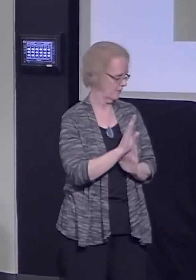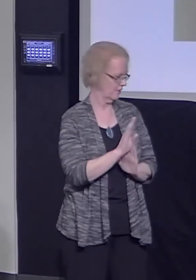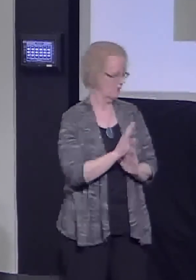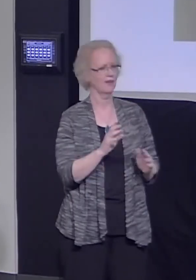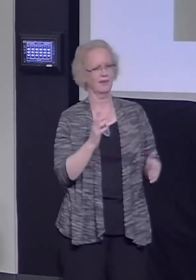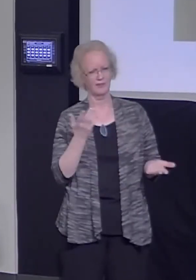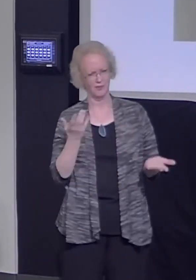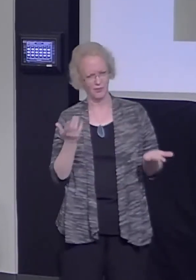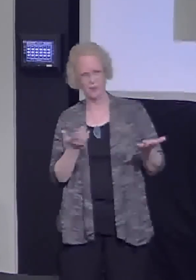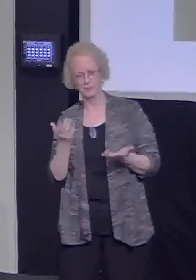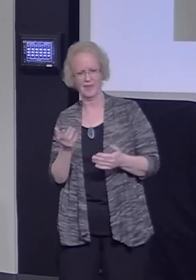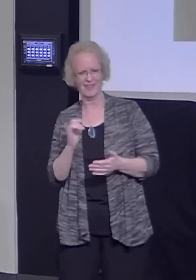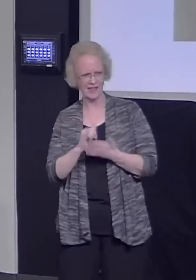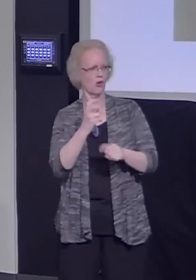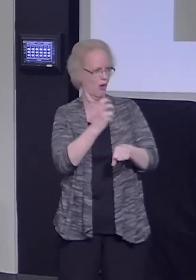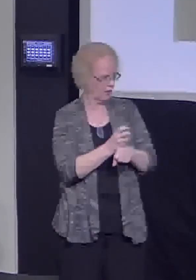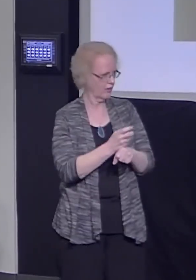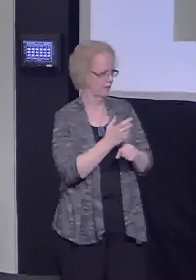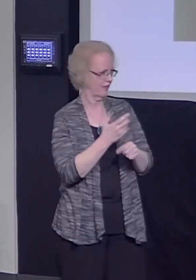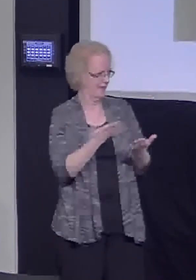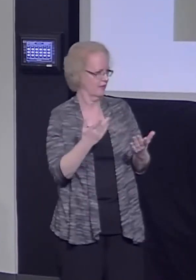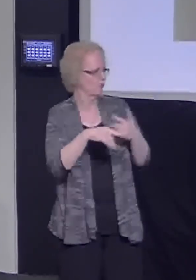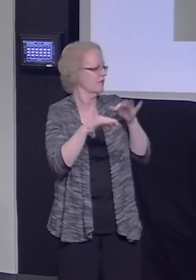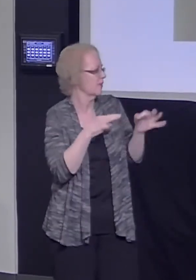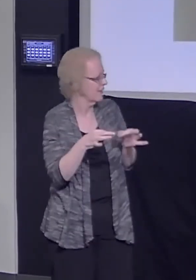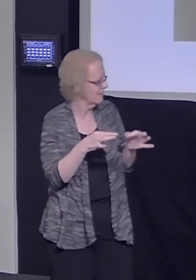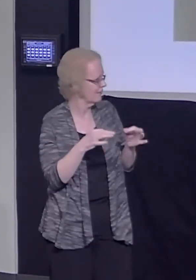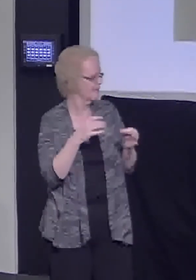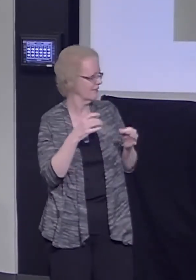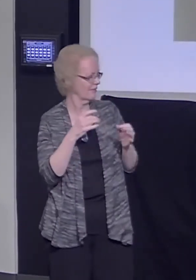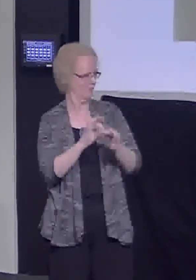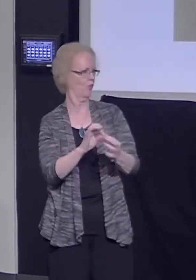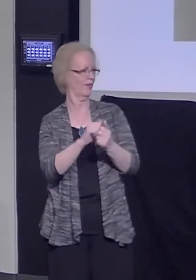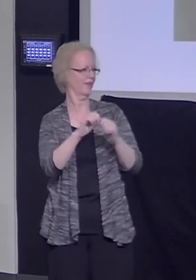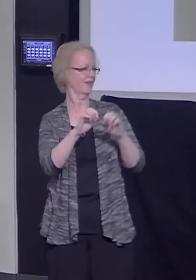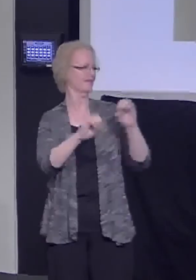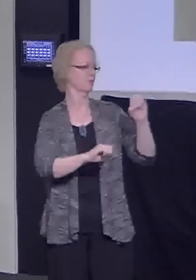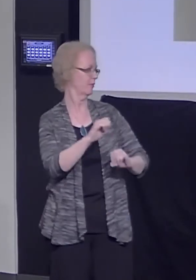difficult argument to tackle experimentally, I think.